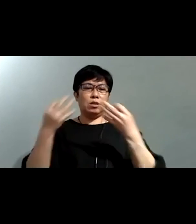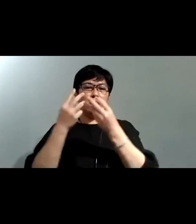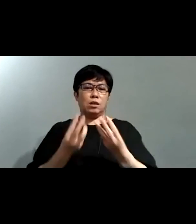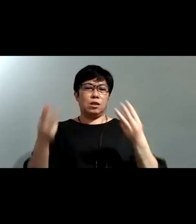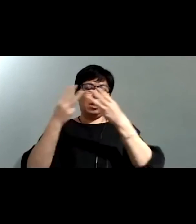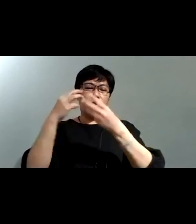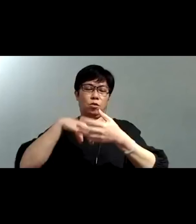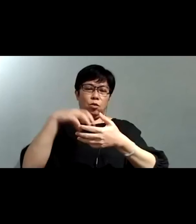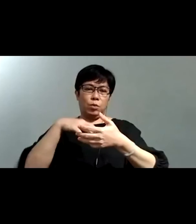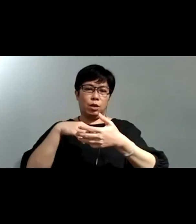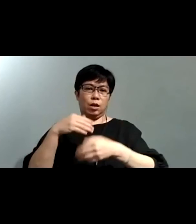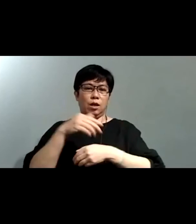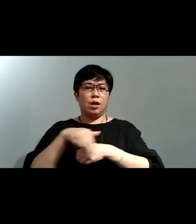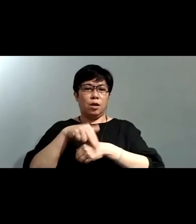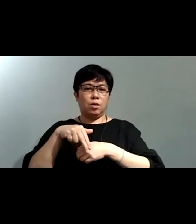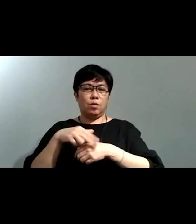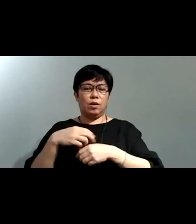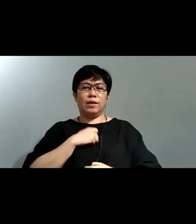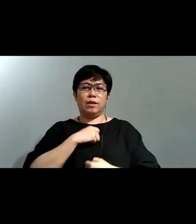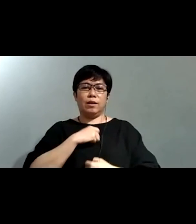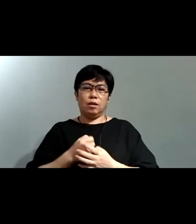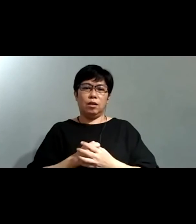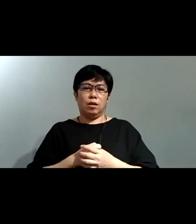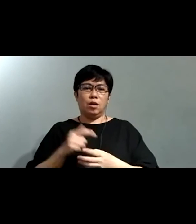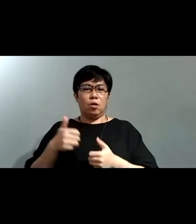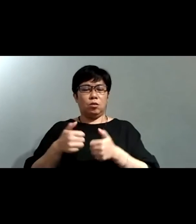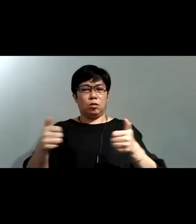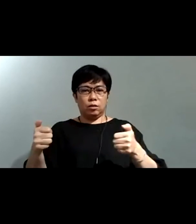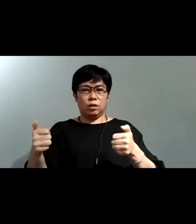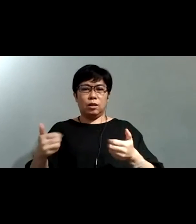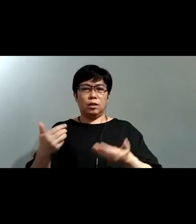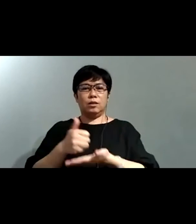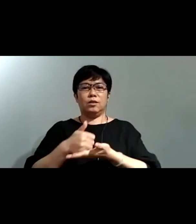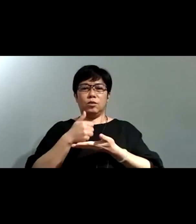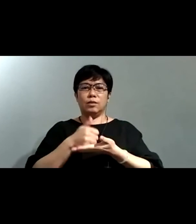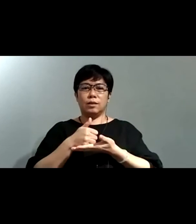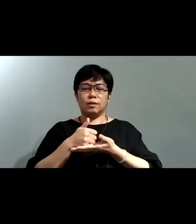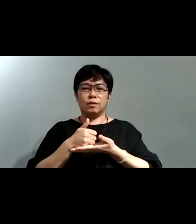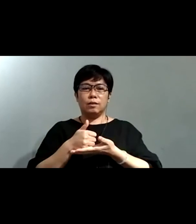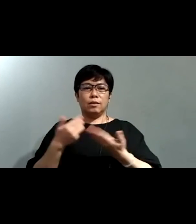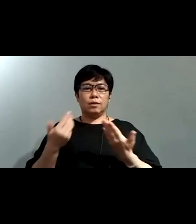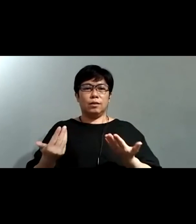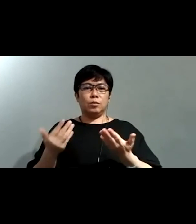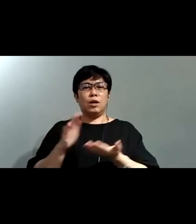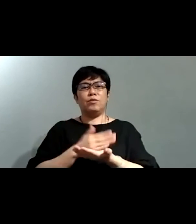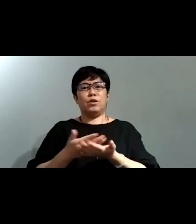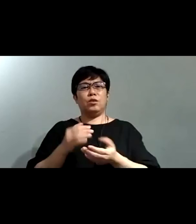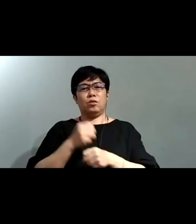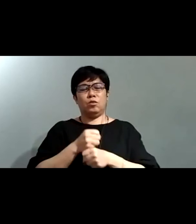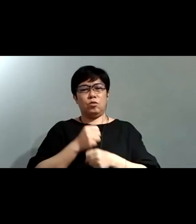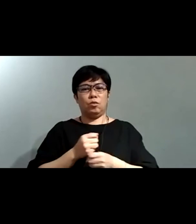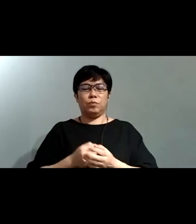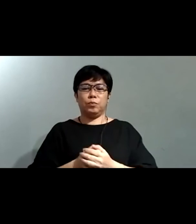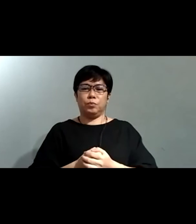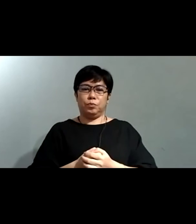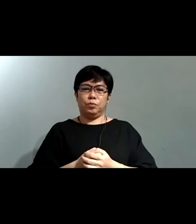inviting me to share my work over this controversial period. And yeah, and then